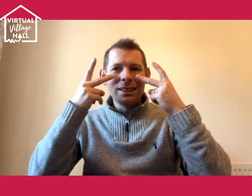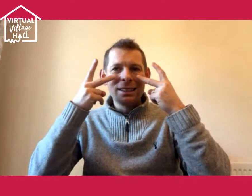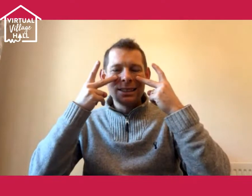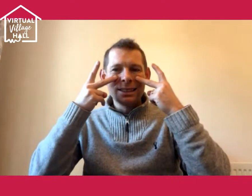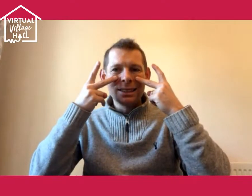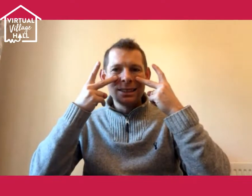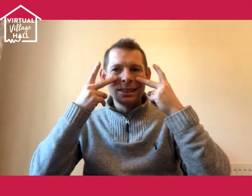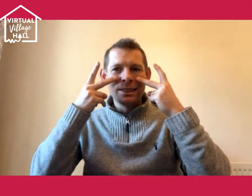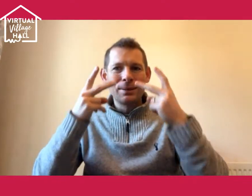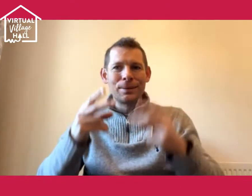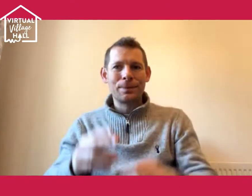Glasses.